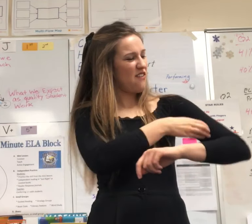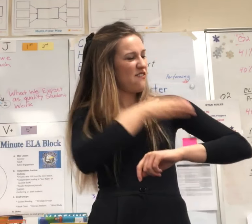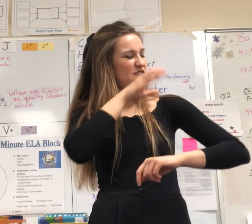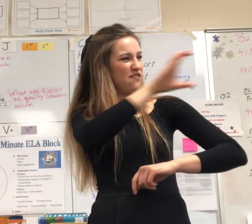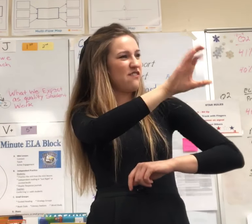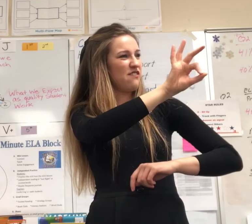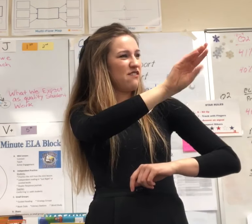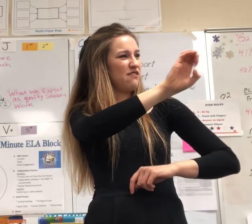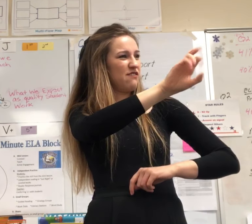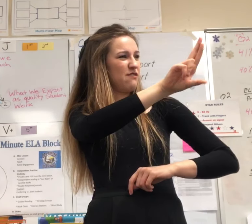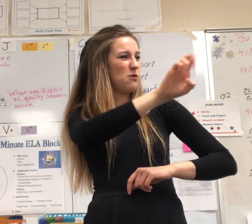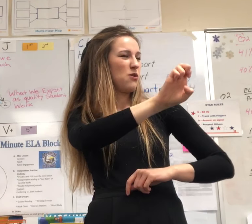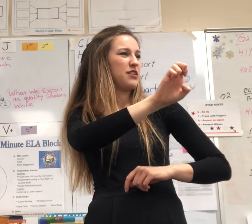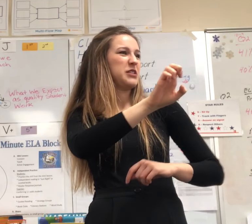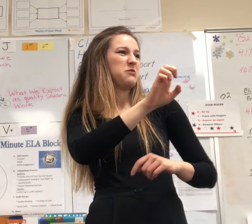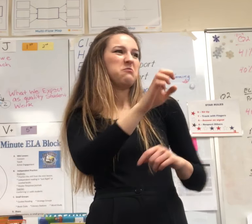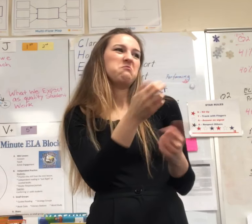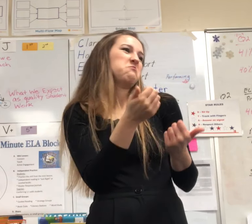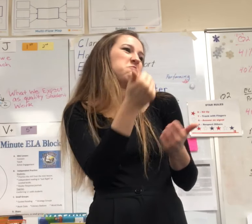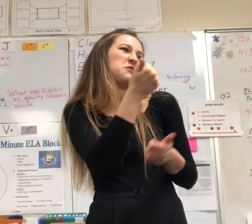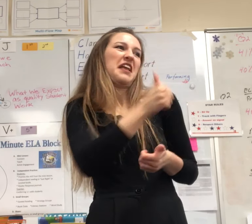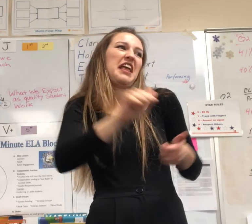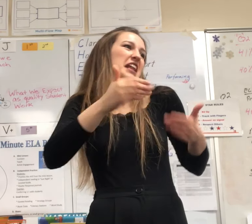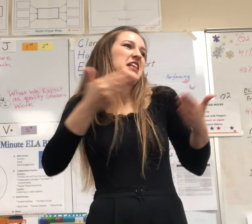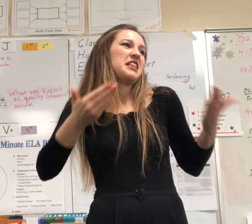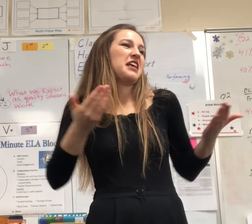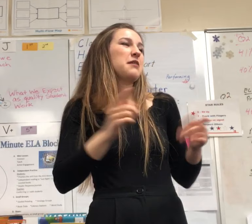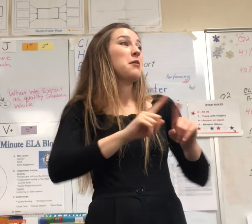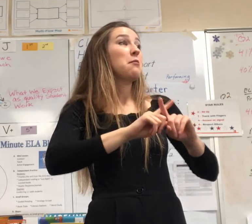but all it was a push and pull. Okay.